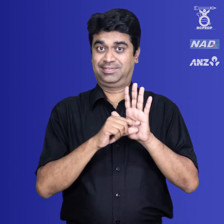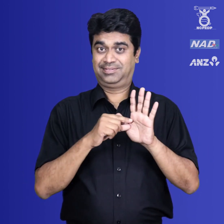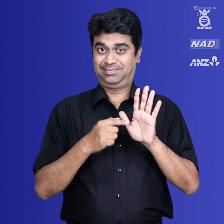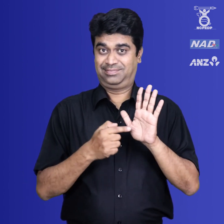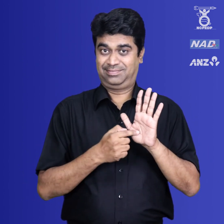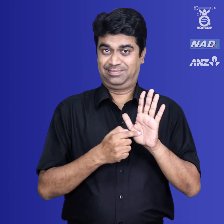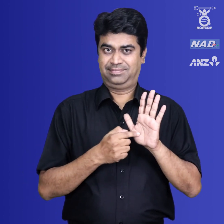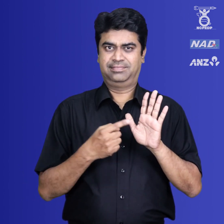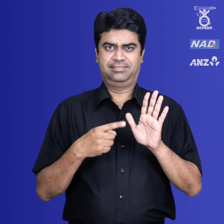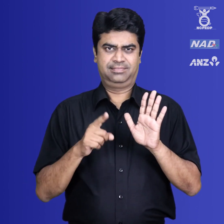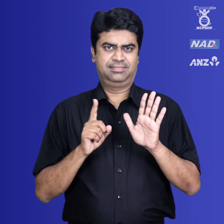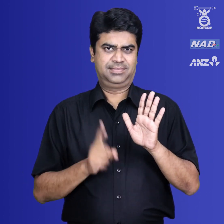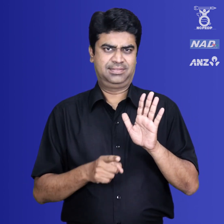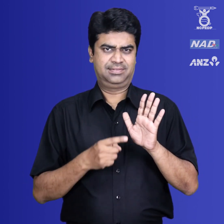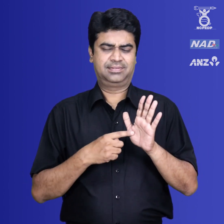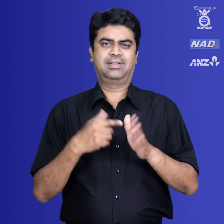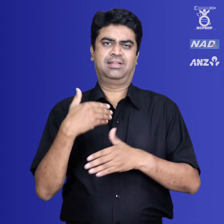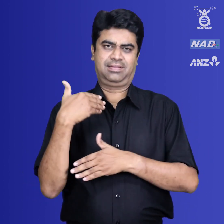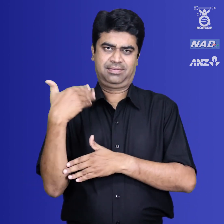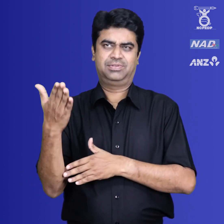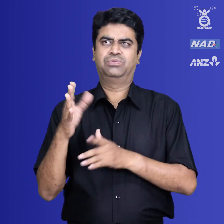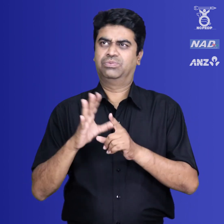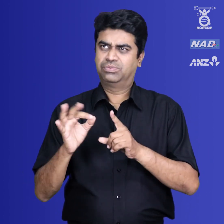Punishment for failure to furnish information.